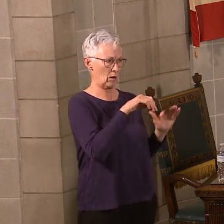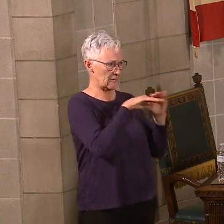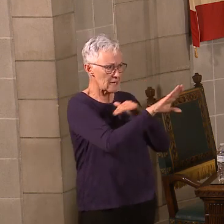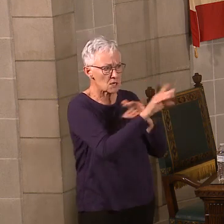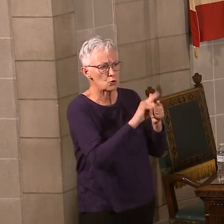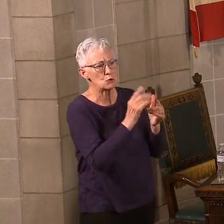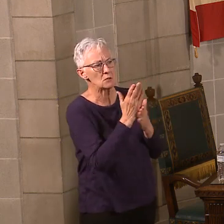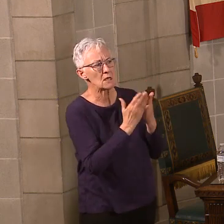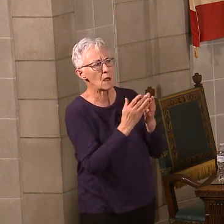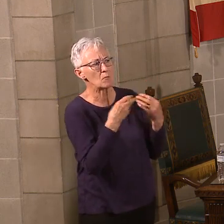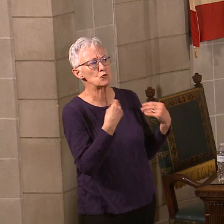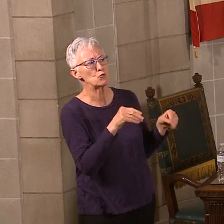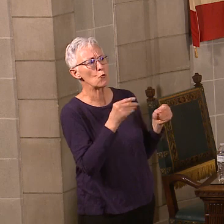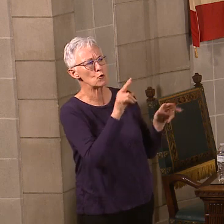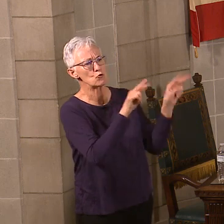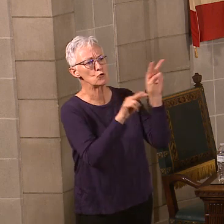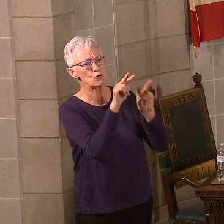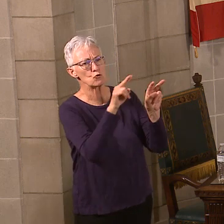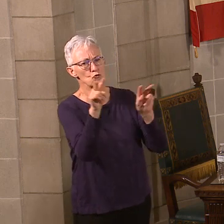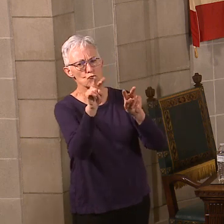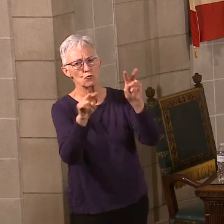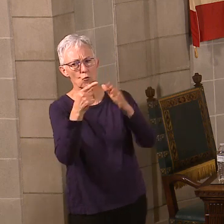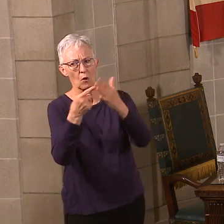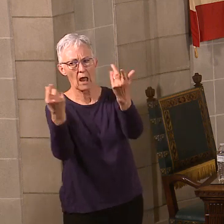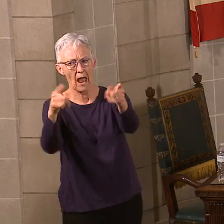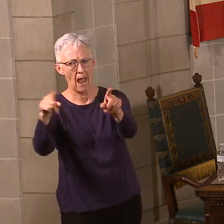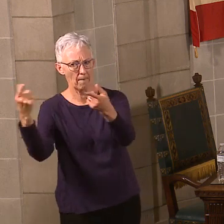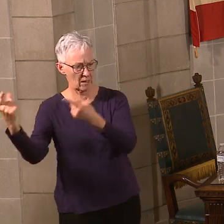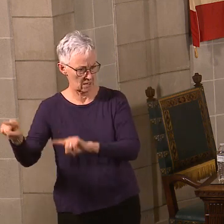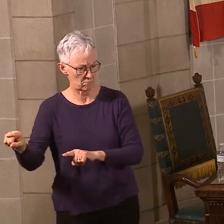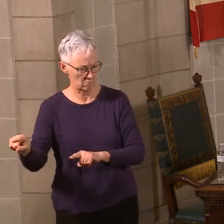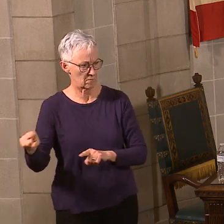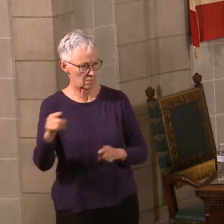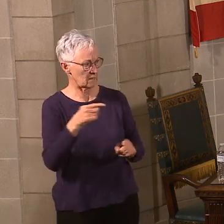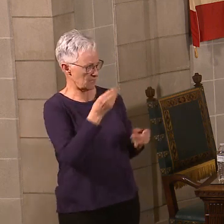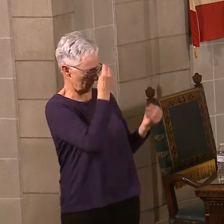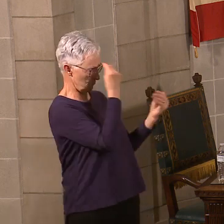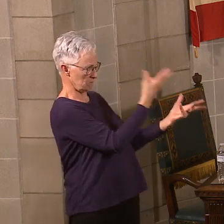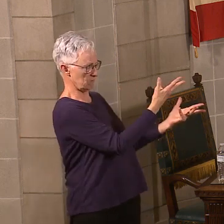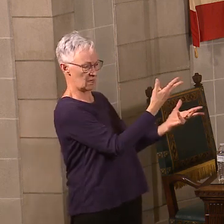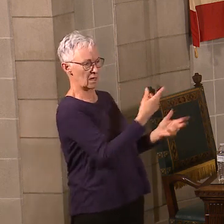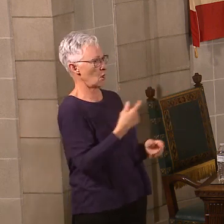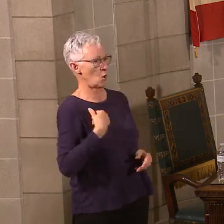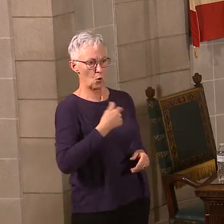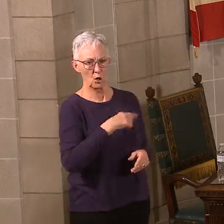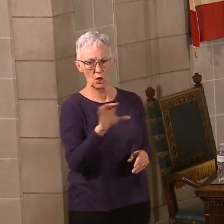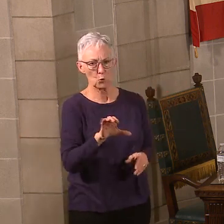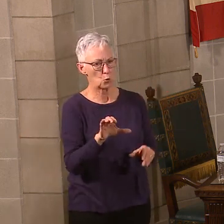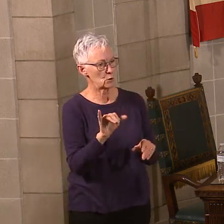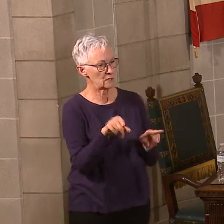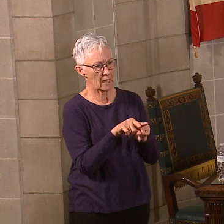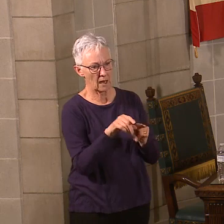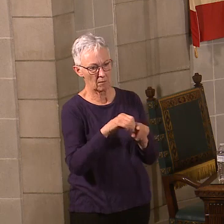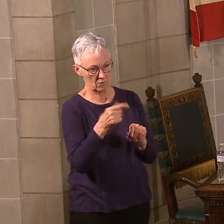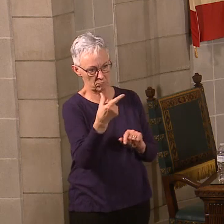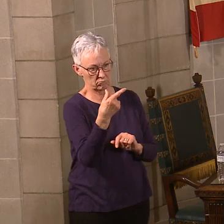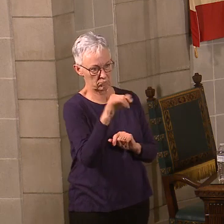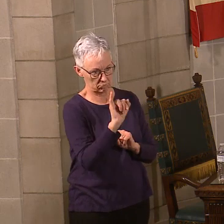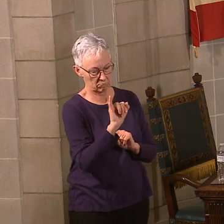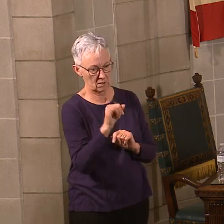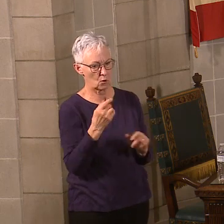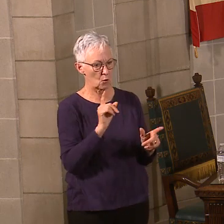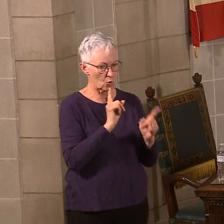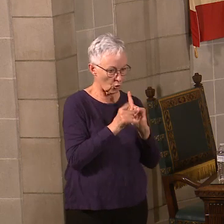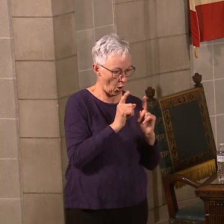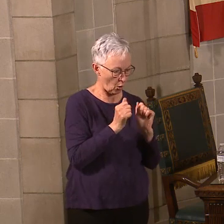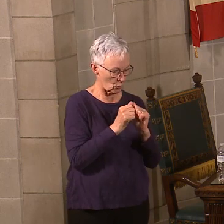open up that good line of communication, people take action. We're going to take the same approach in Grand Island. Talk to the businesses, really ask them for their plans for how they're